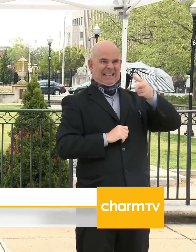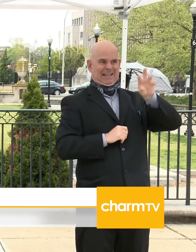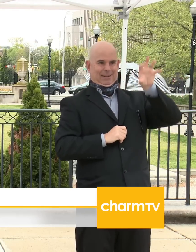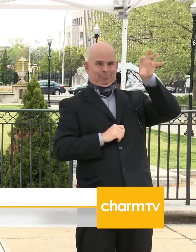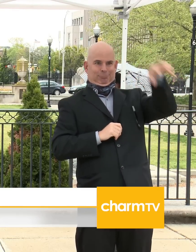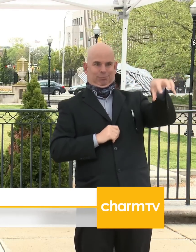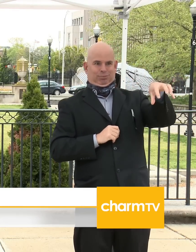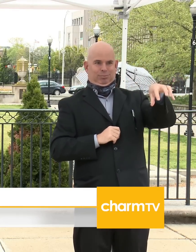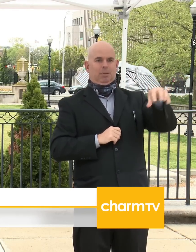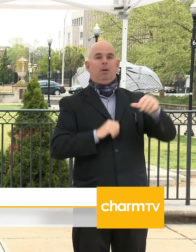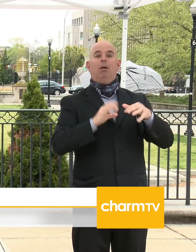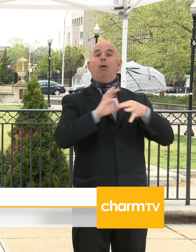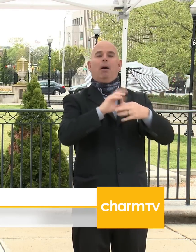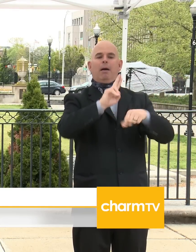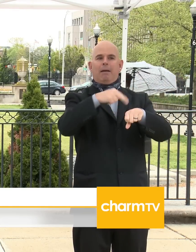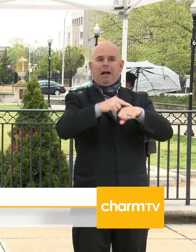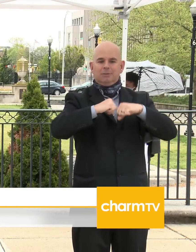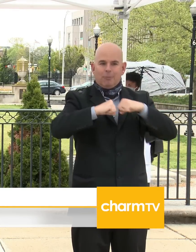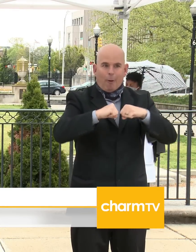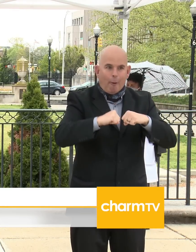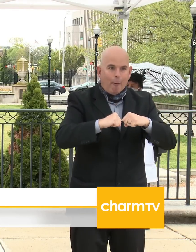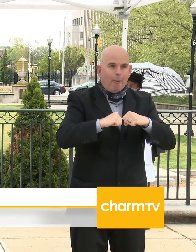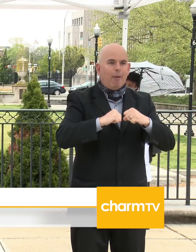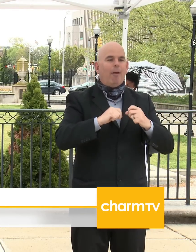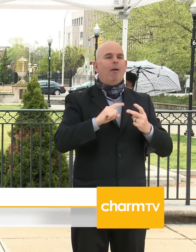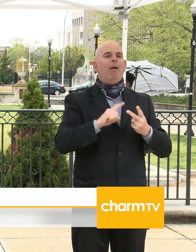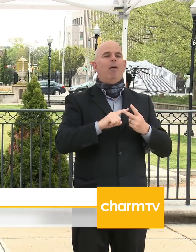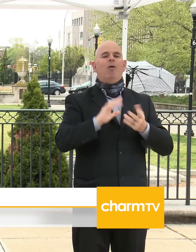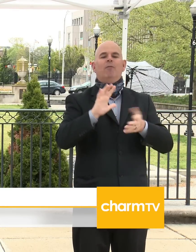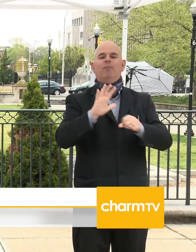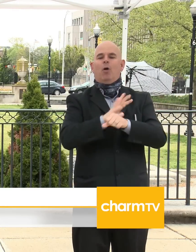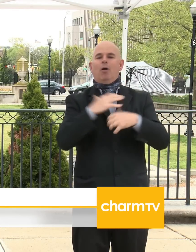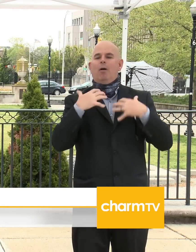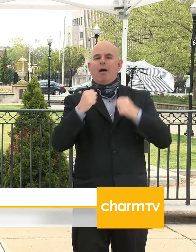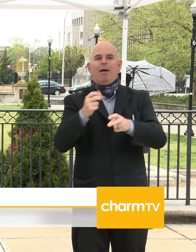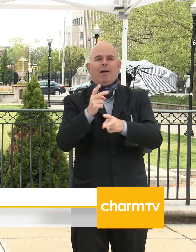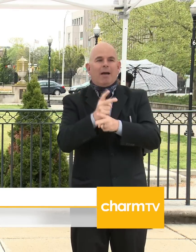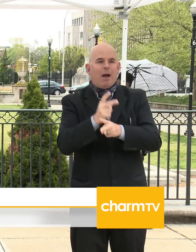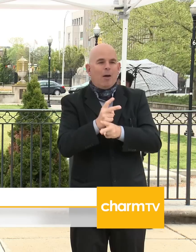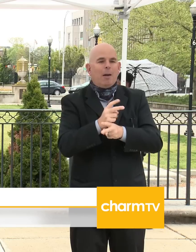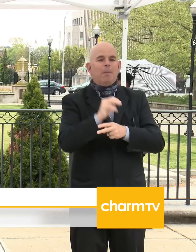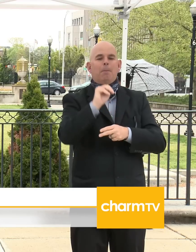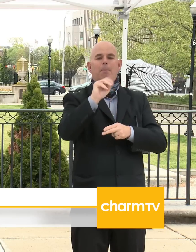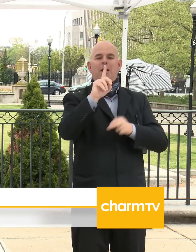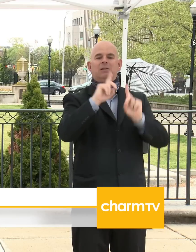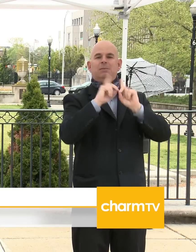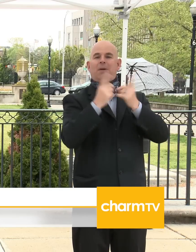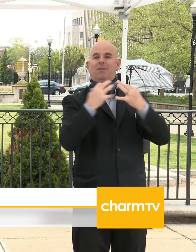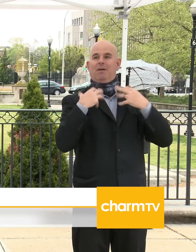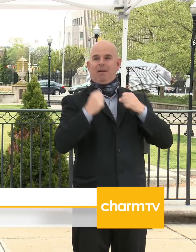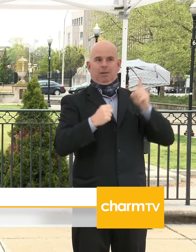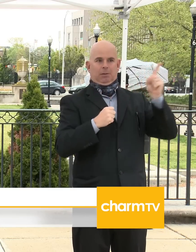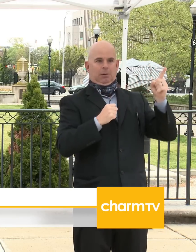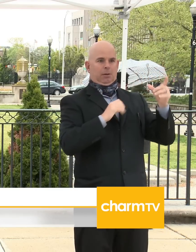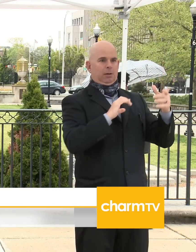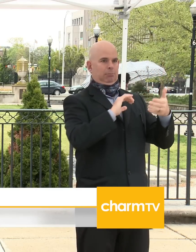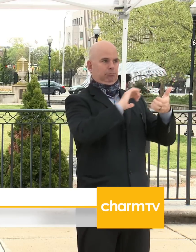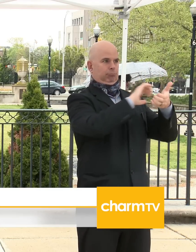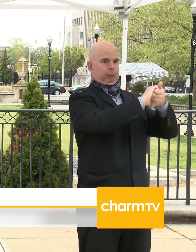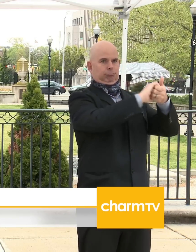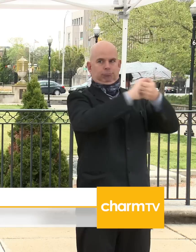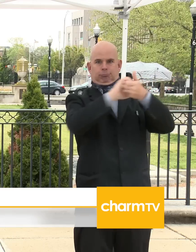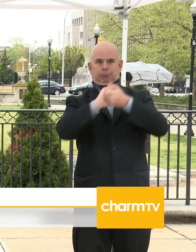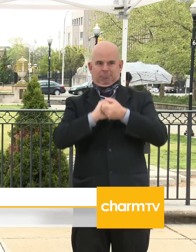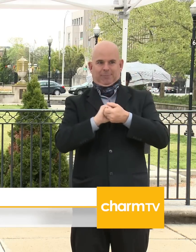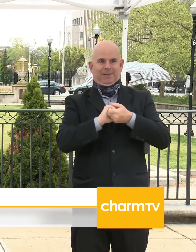of Emergency Management, and the Maryland Department of Health. Residents without access to a vehicle will be able to